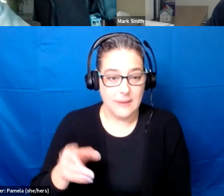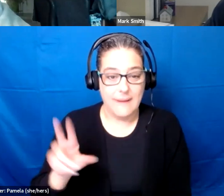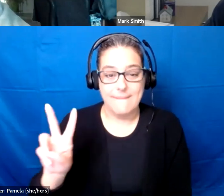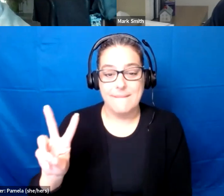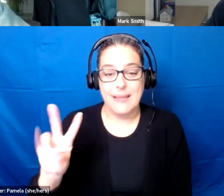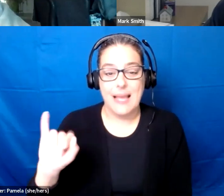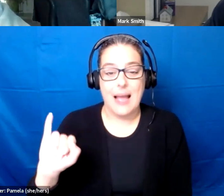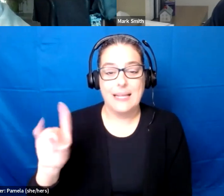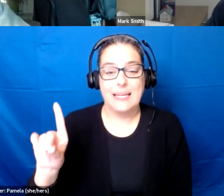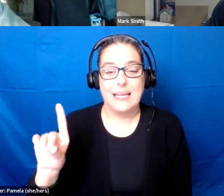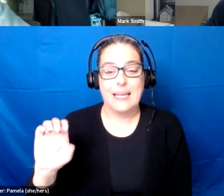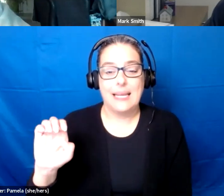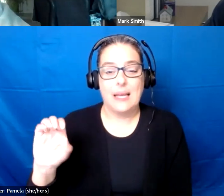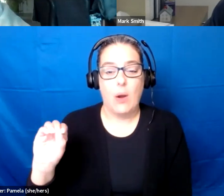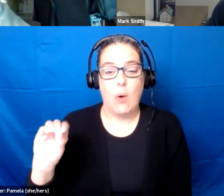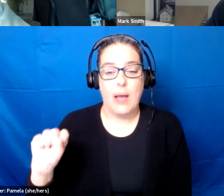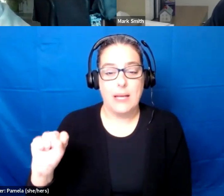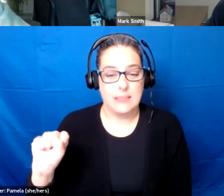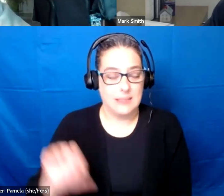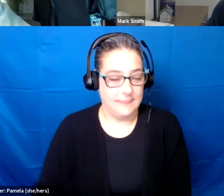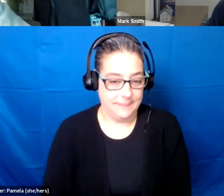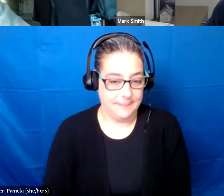www.nesilk.org/videos.